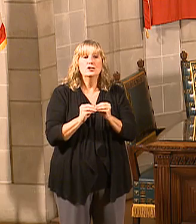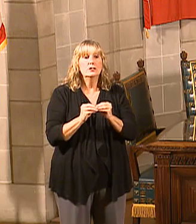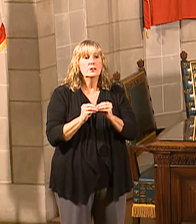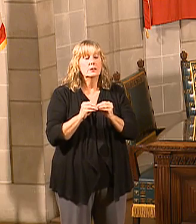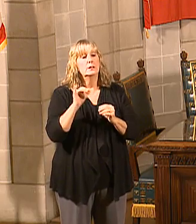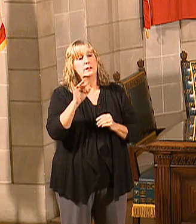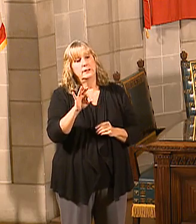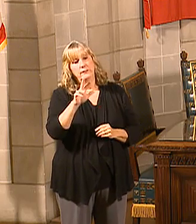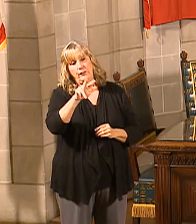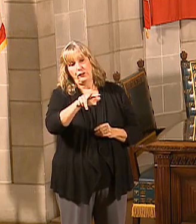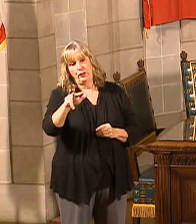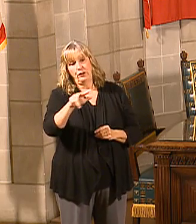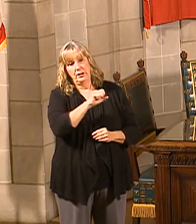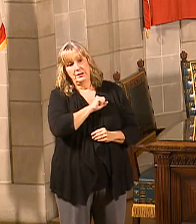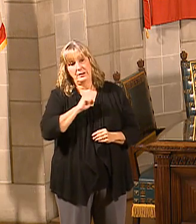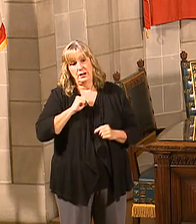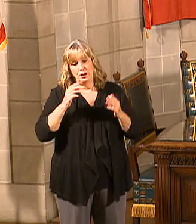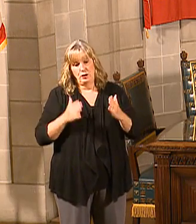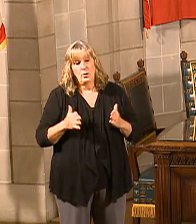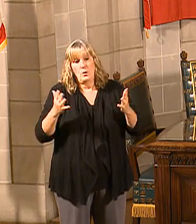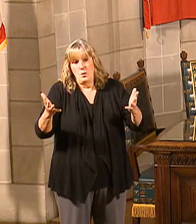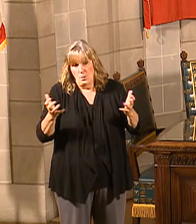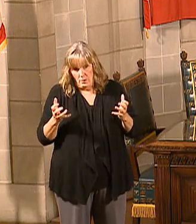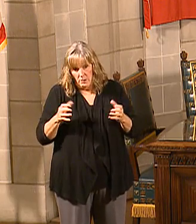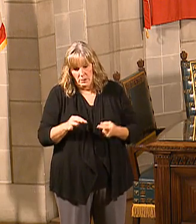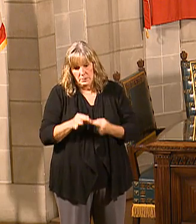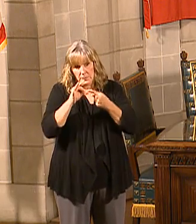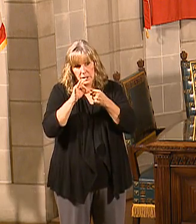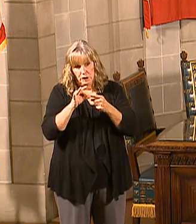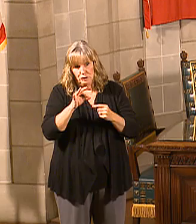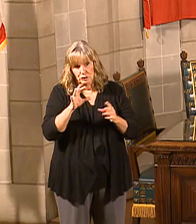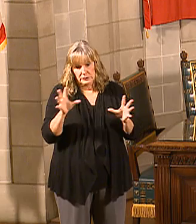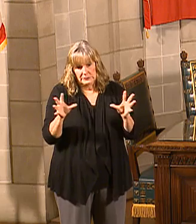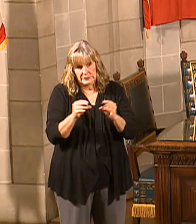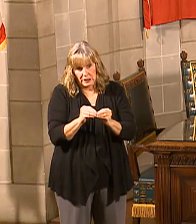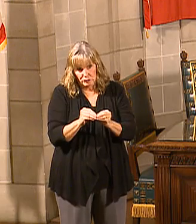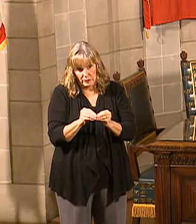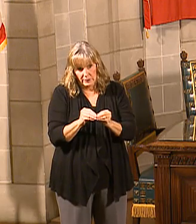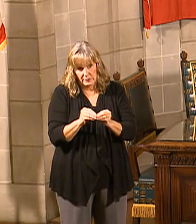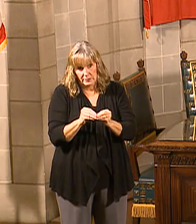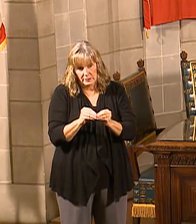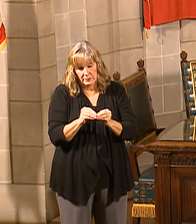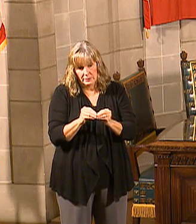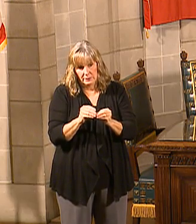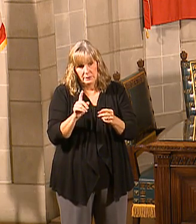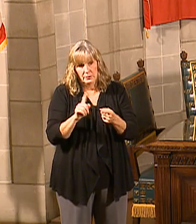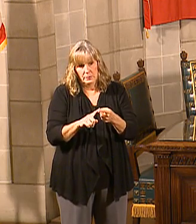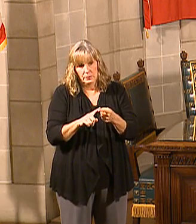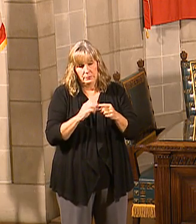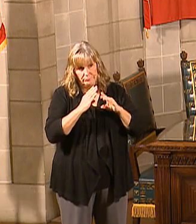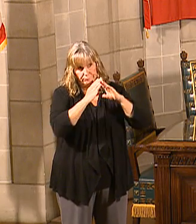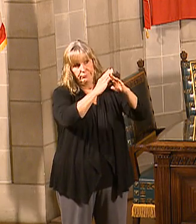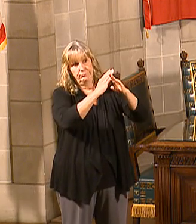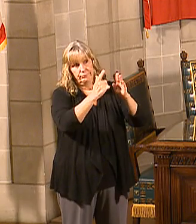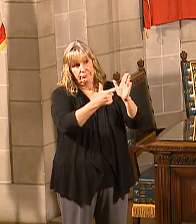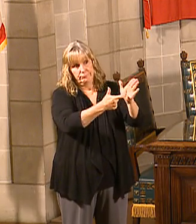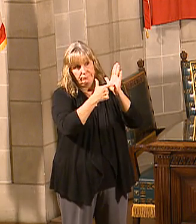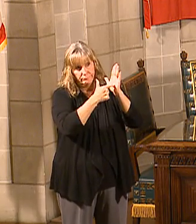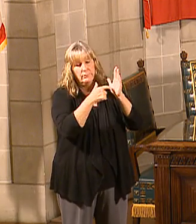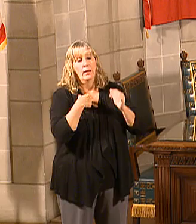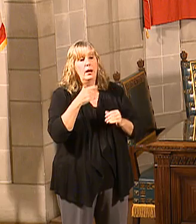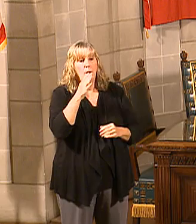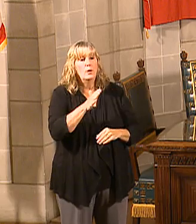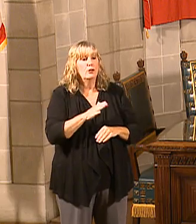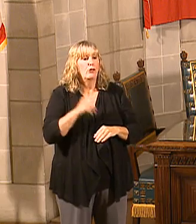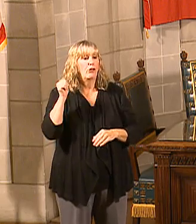there were 33 senators who wanted to do a special session to do a special session to ban vaccine mandates, I would call that special